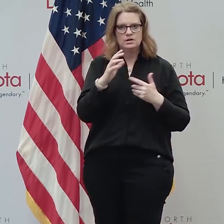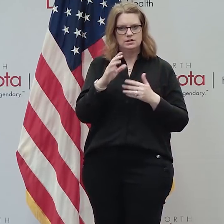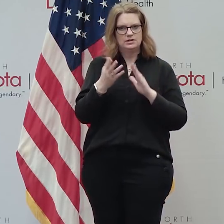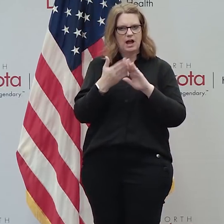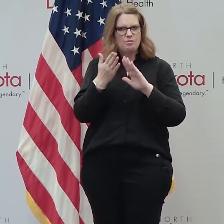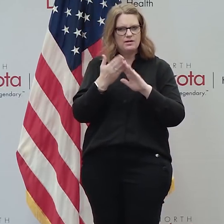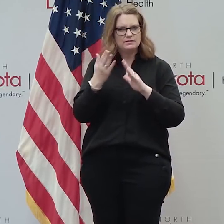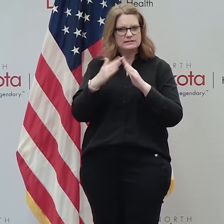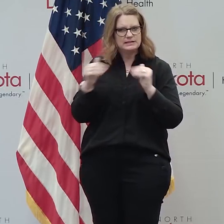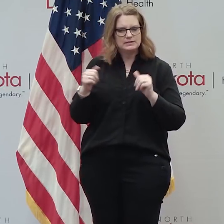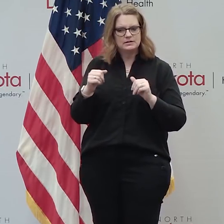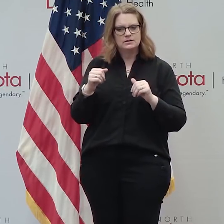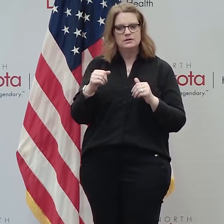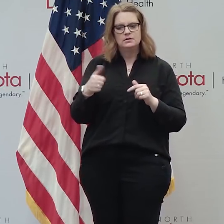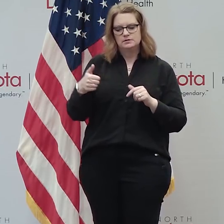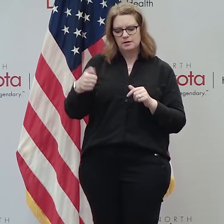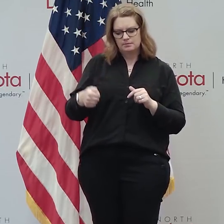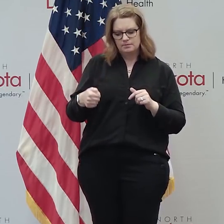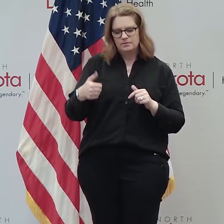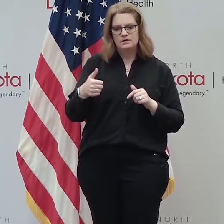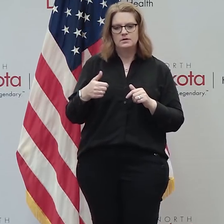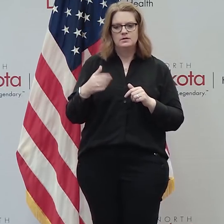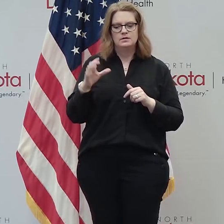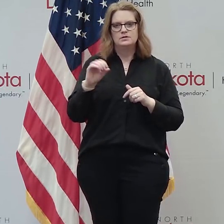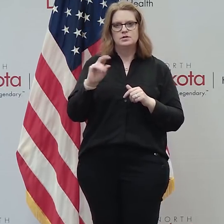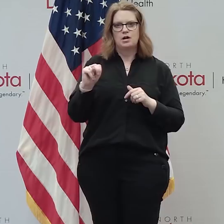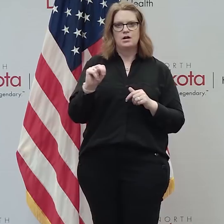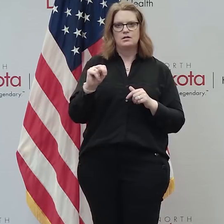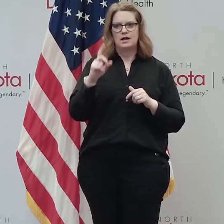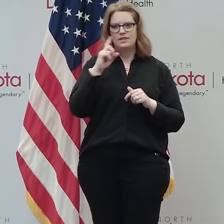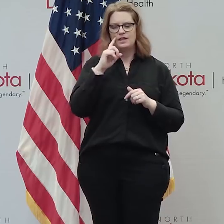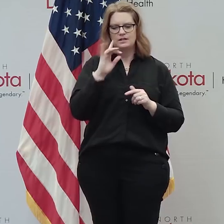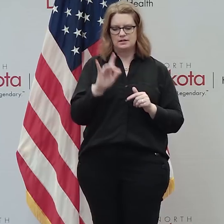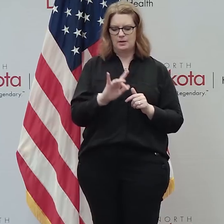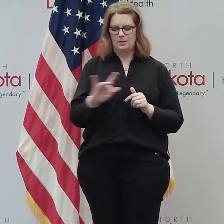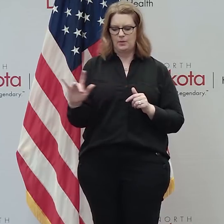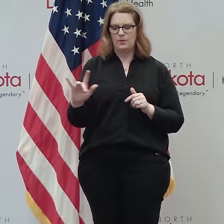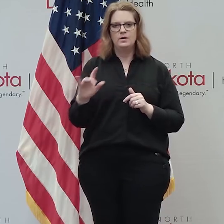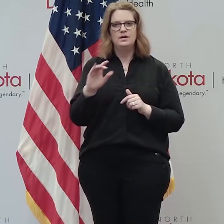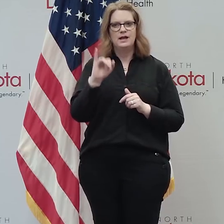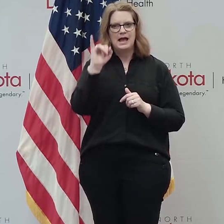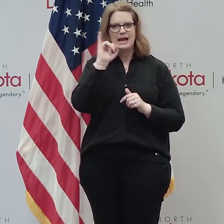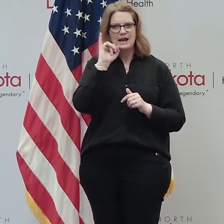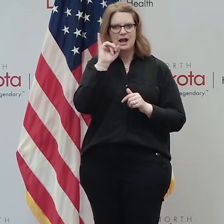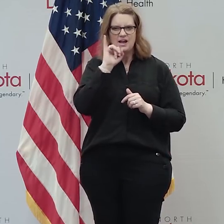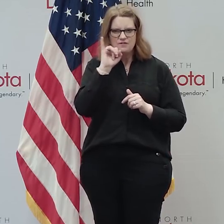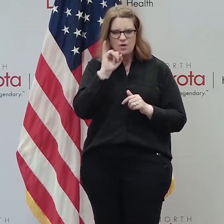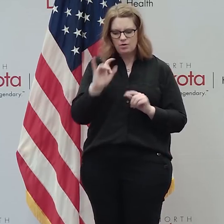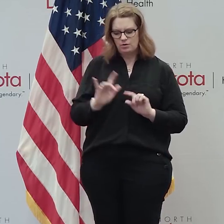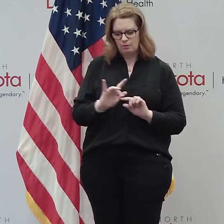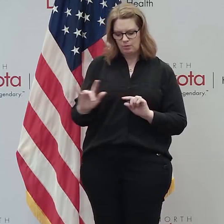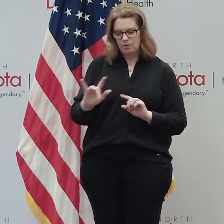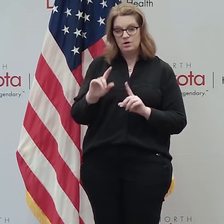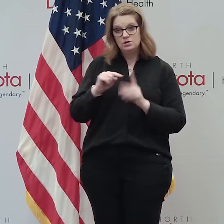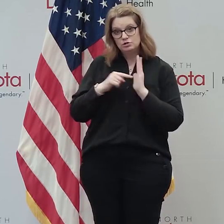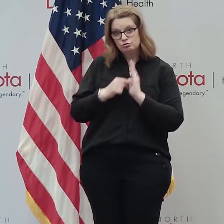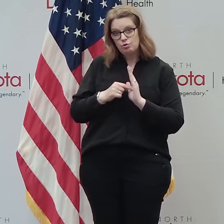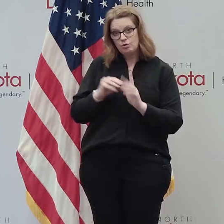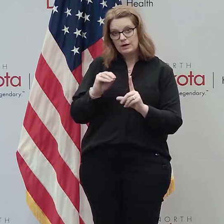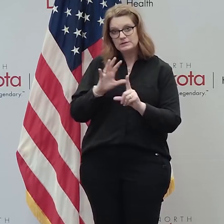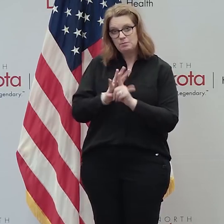will include this. You'll have to turn it on. It'll be I'm sure a slider button like on iPhone that'll say, do you want to turn on your exposure